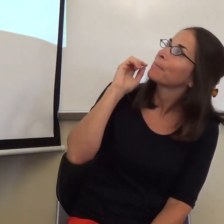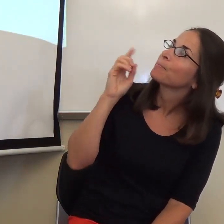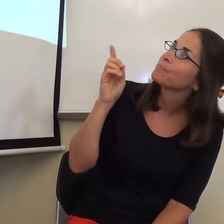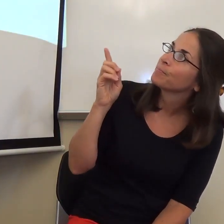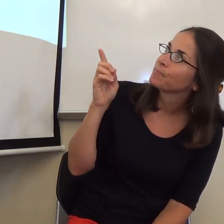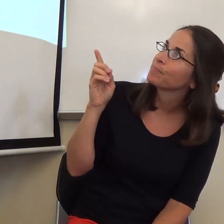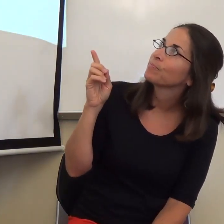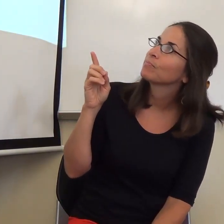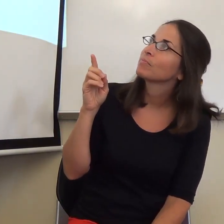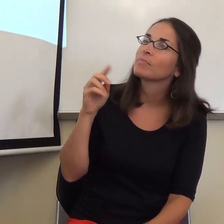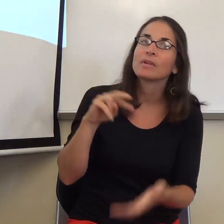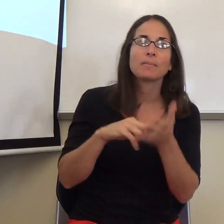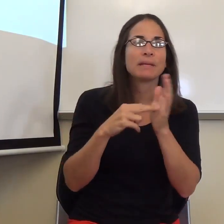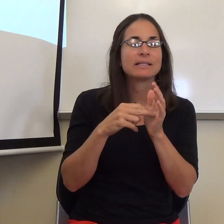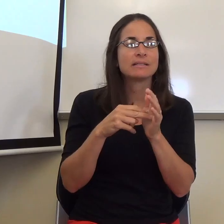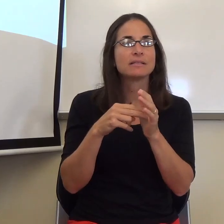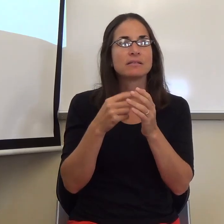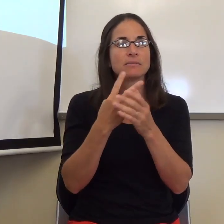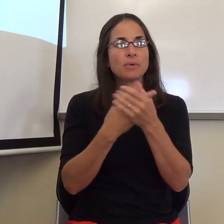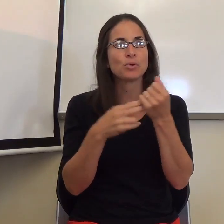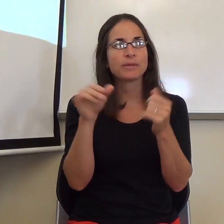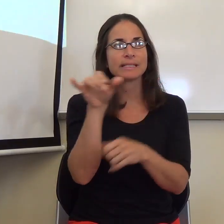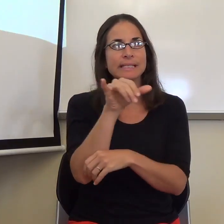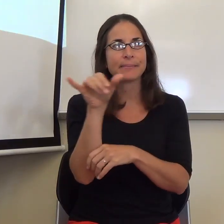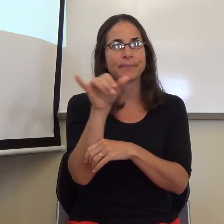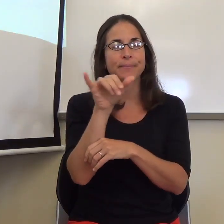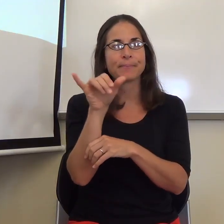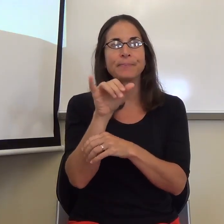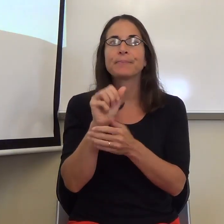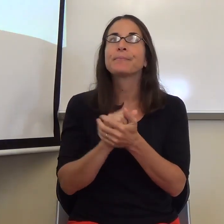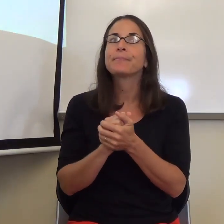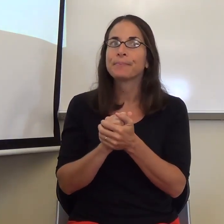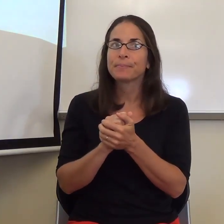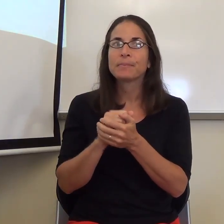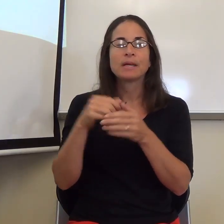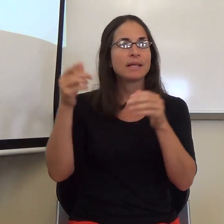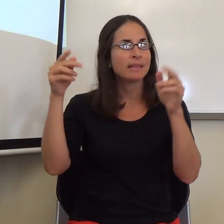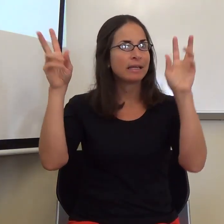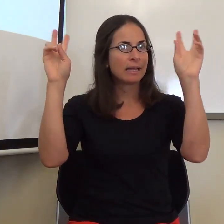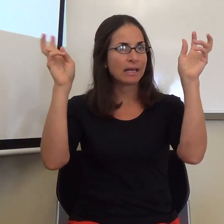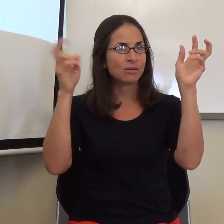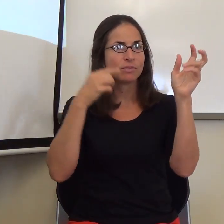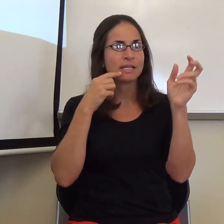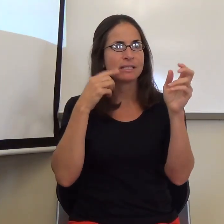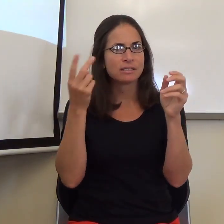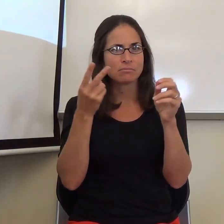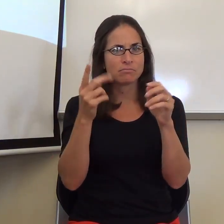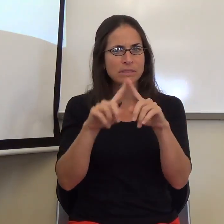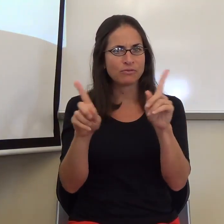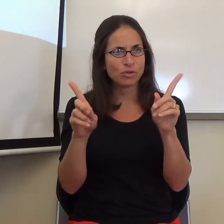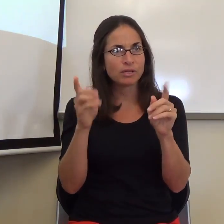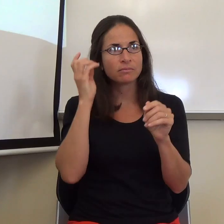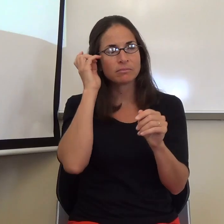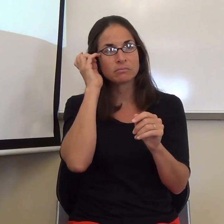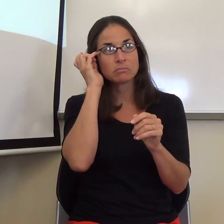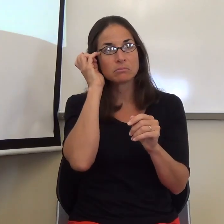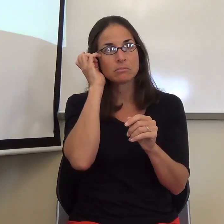same. But the headline, the title says they're different. So as Sandra points